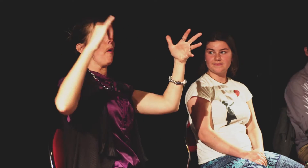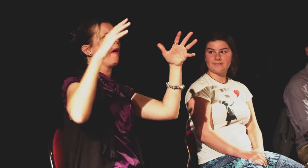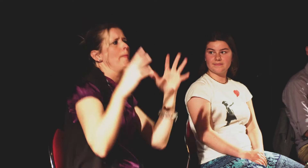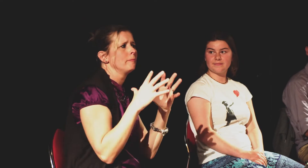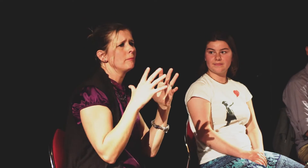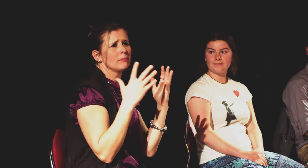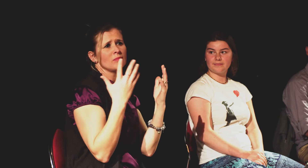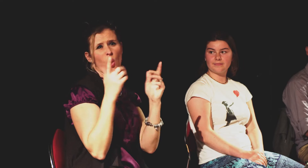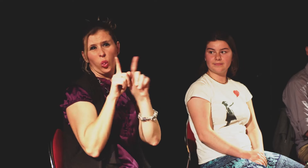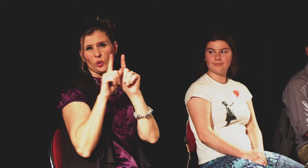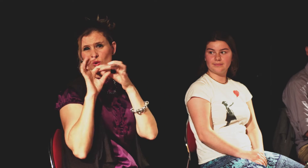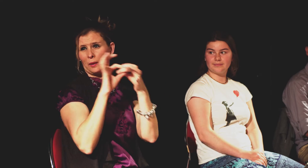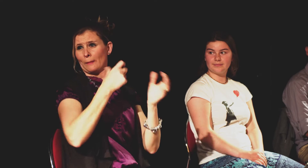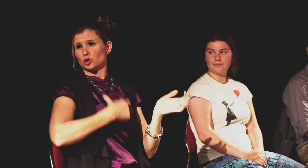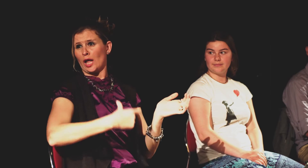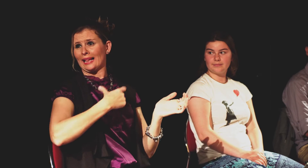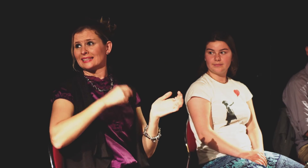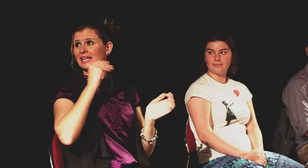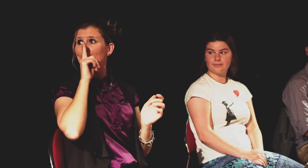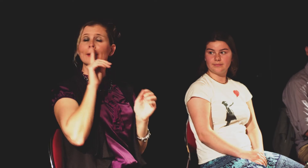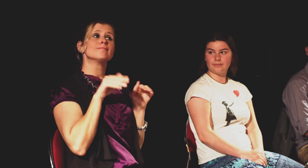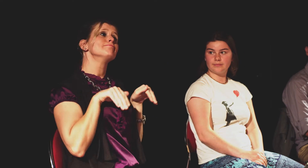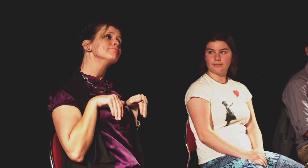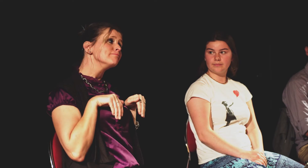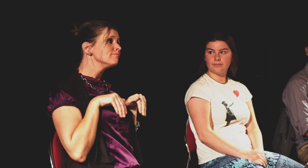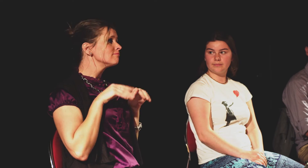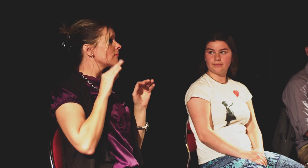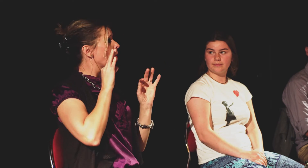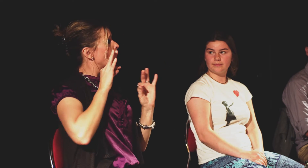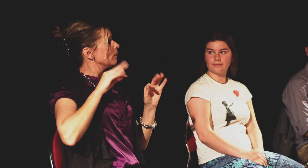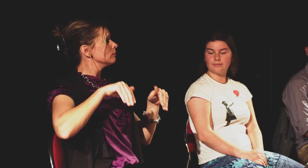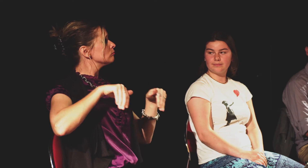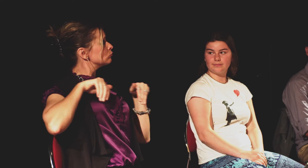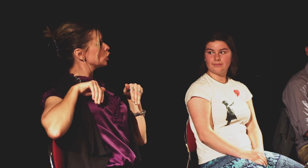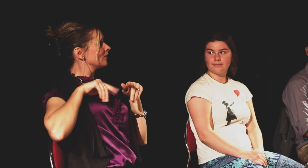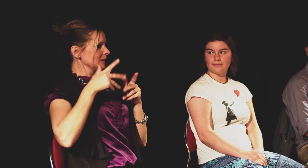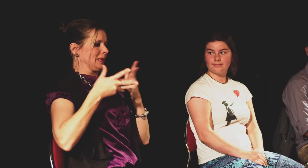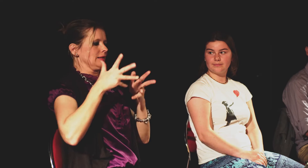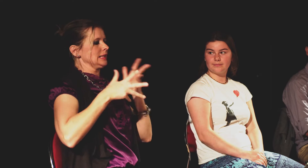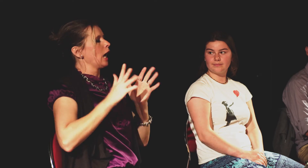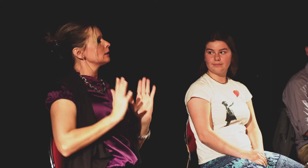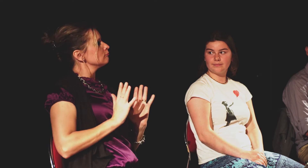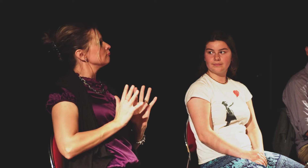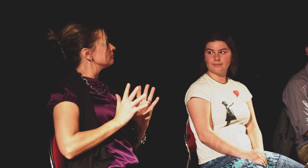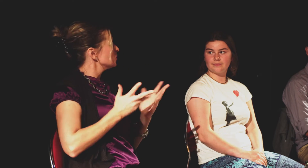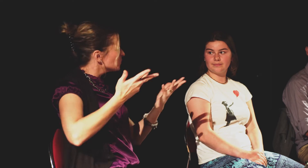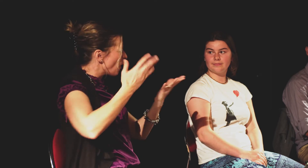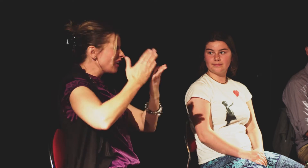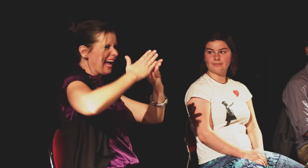a reason for using a bigger signing space or a smaller one. If it's time to be reserved and it's a